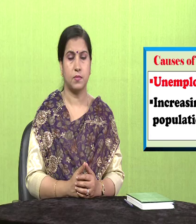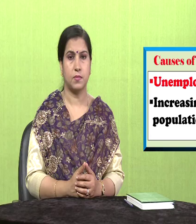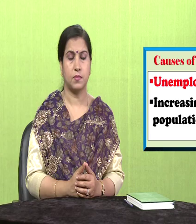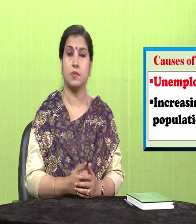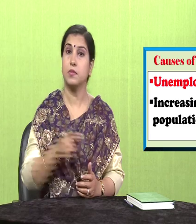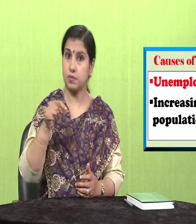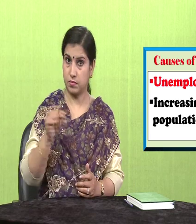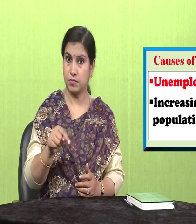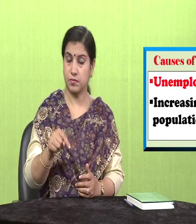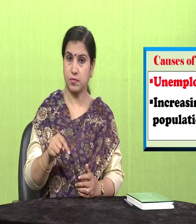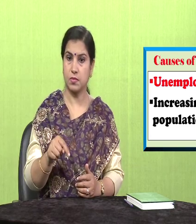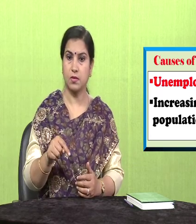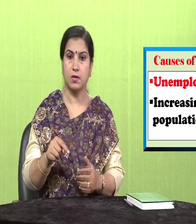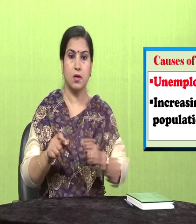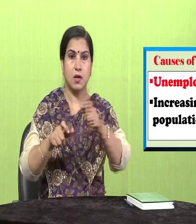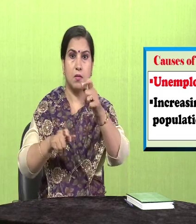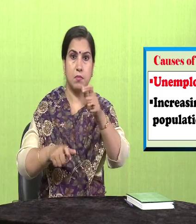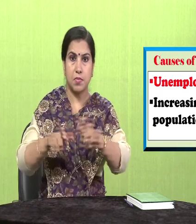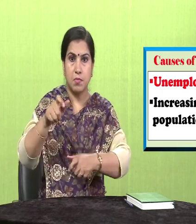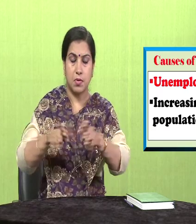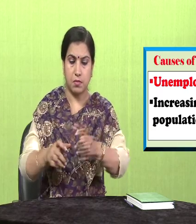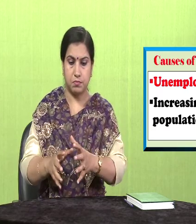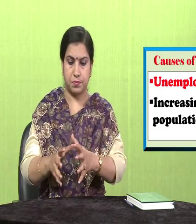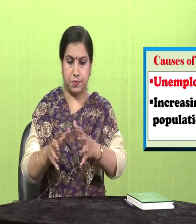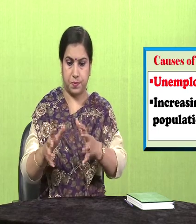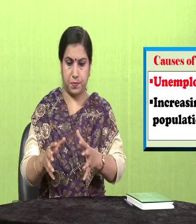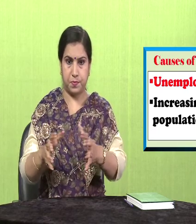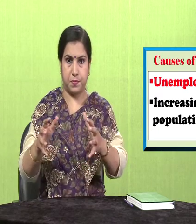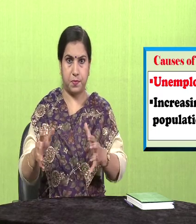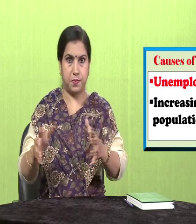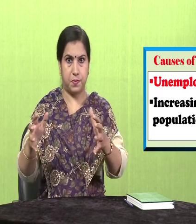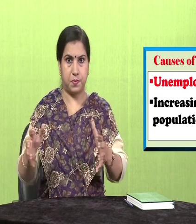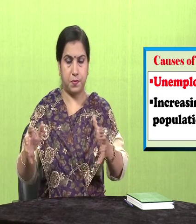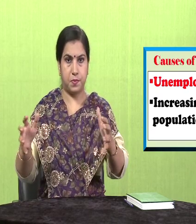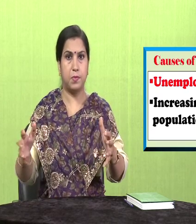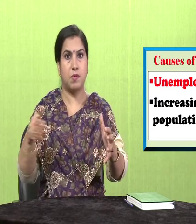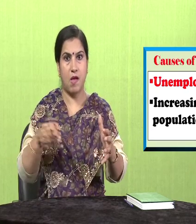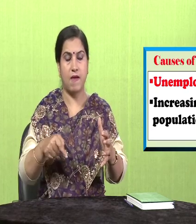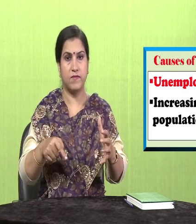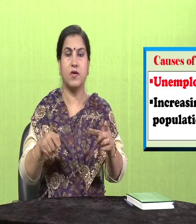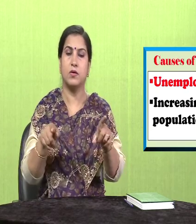The increasing population is regarded as an important reason for poverty.